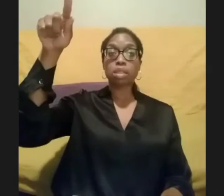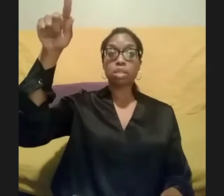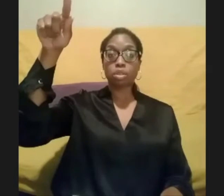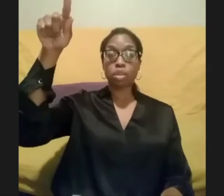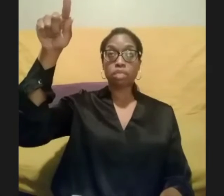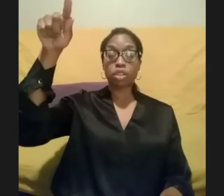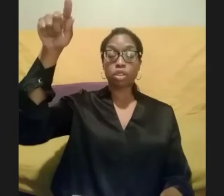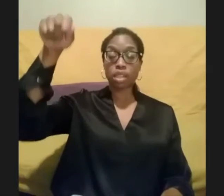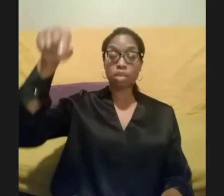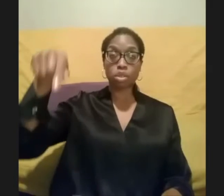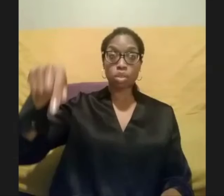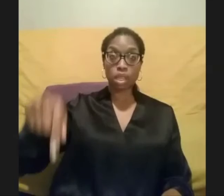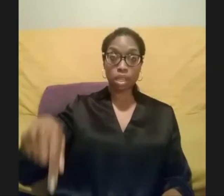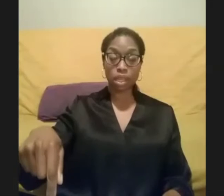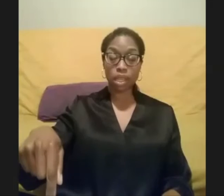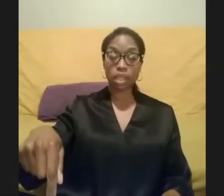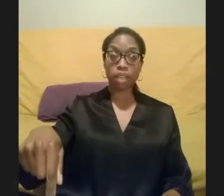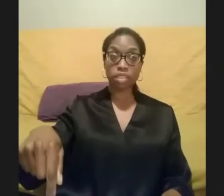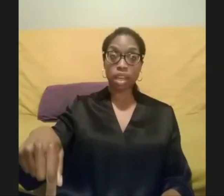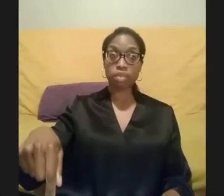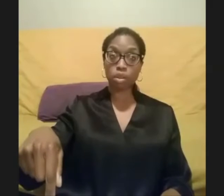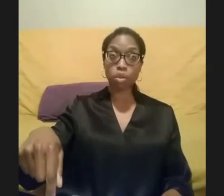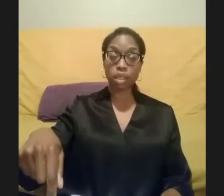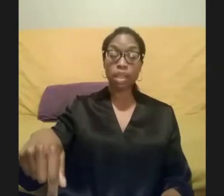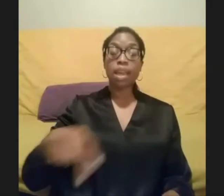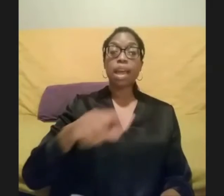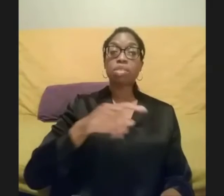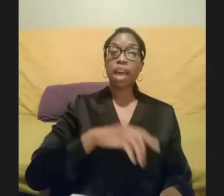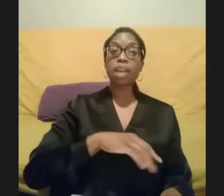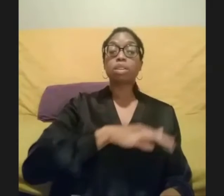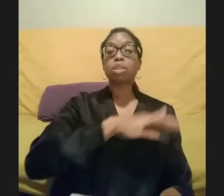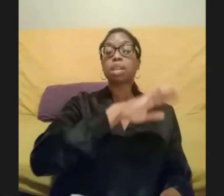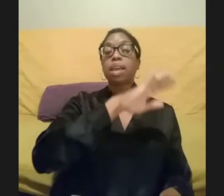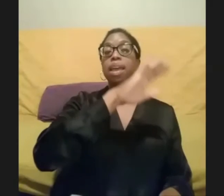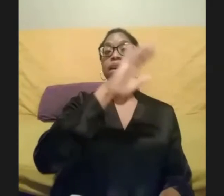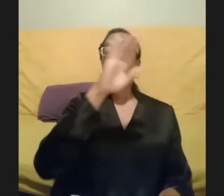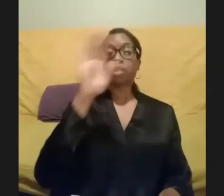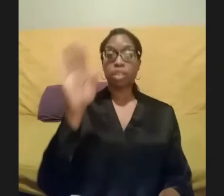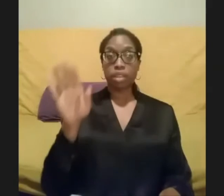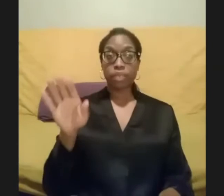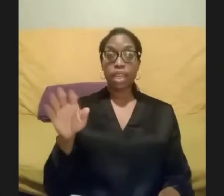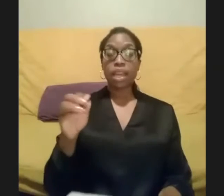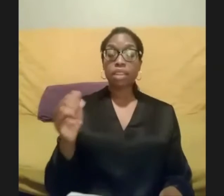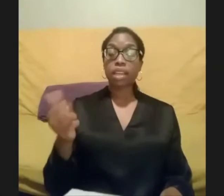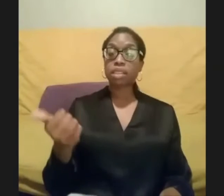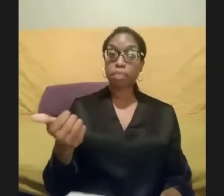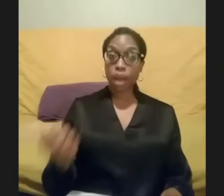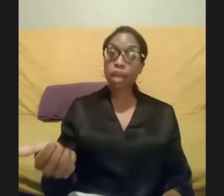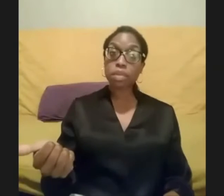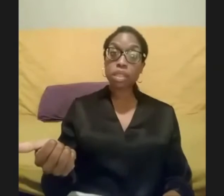the transverse down to the left side of the colon. And that looks at everything. And they can take biopsies.